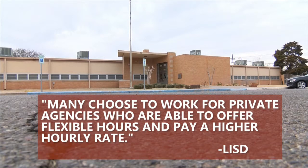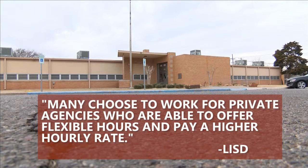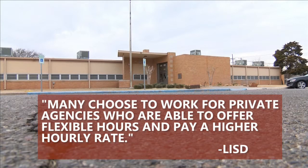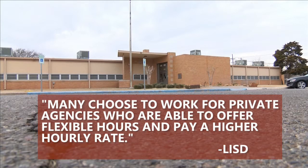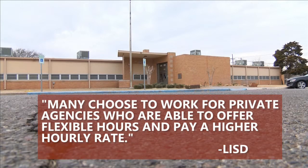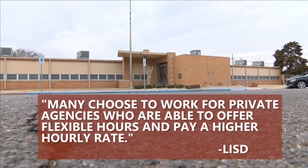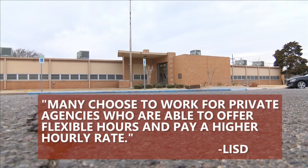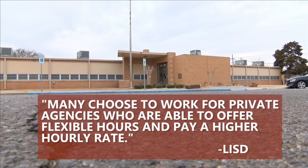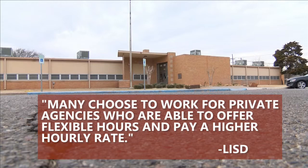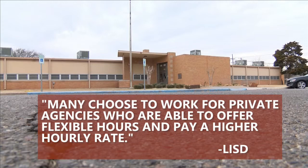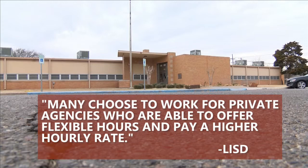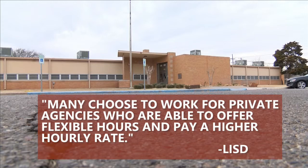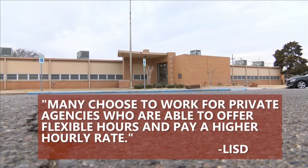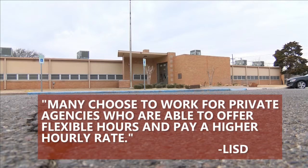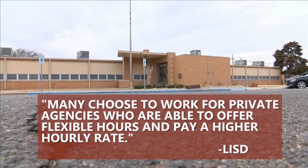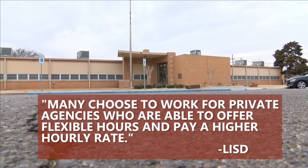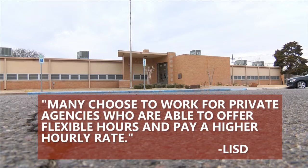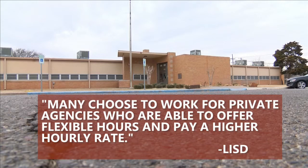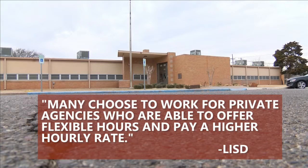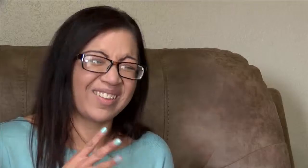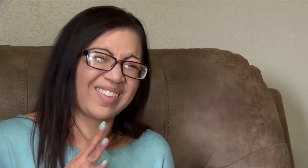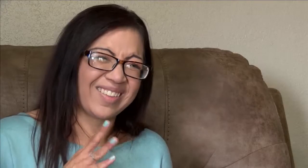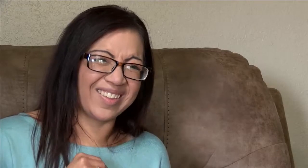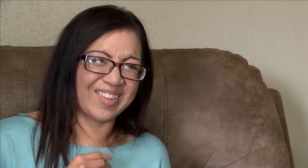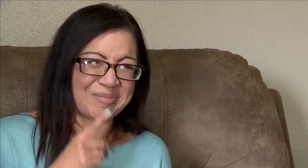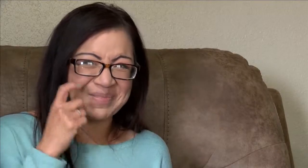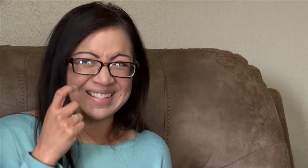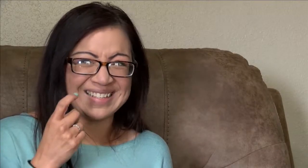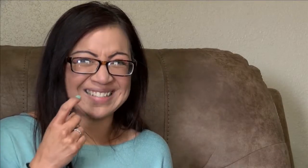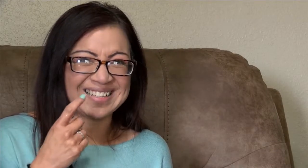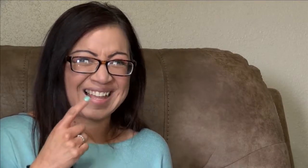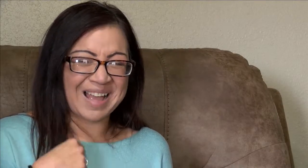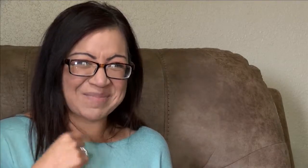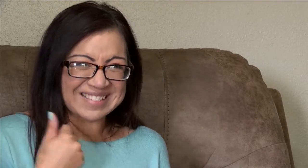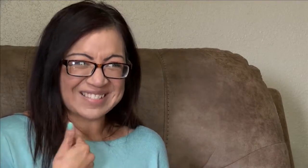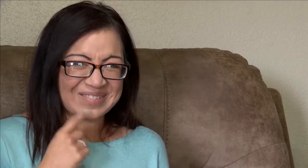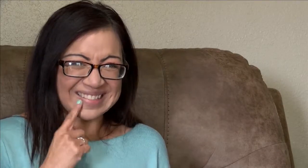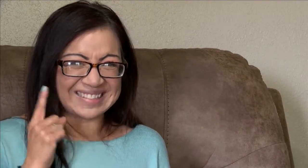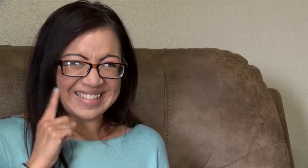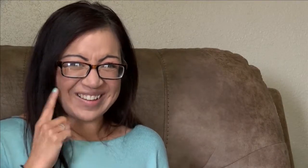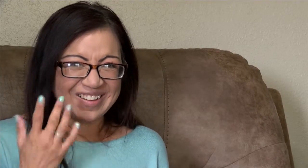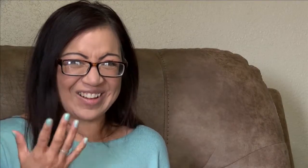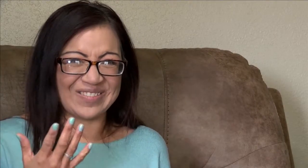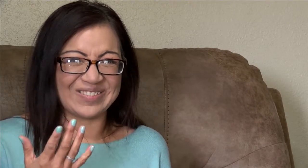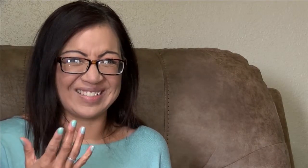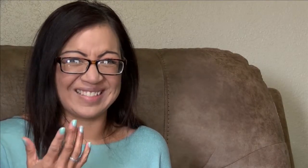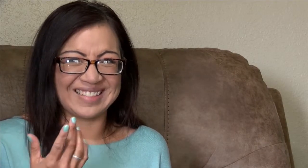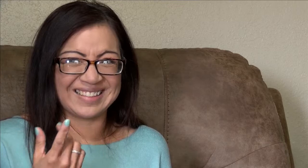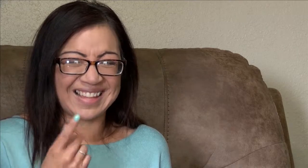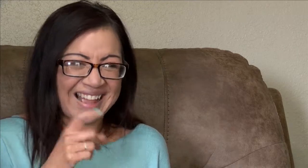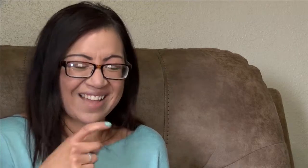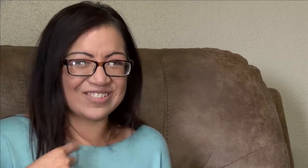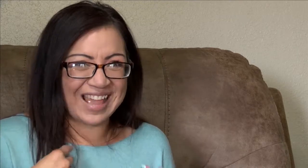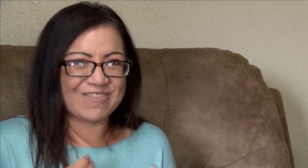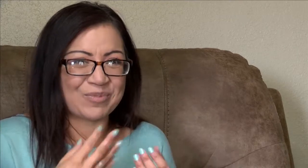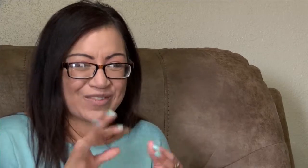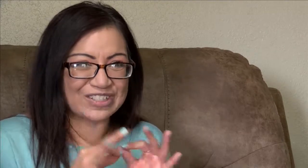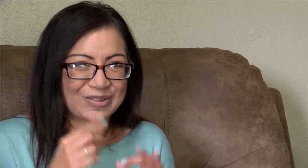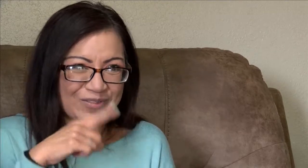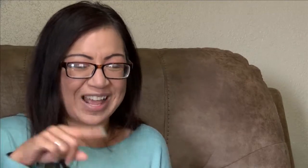hours and pay a higher hourly rate. It makes me feel down because I'm deaf, and I need to